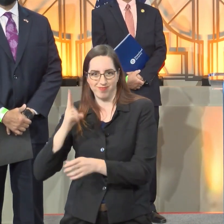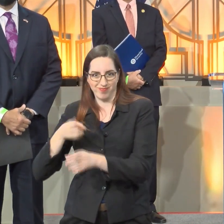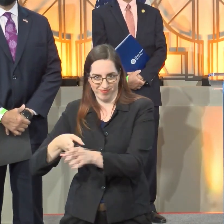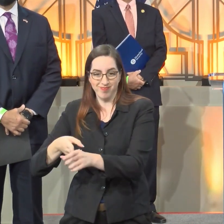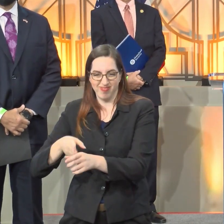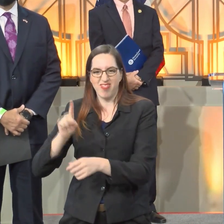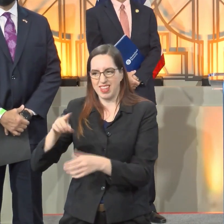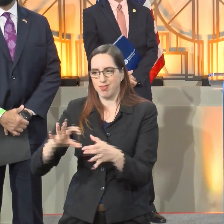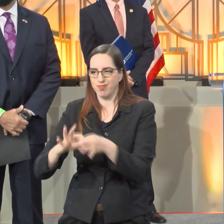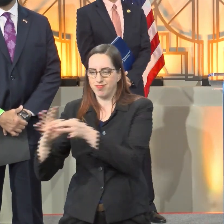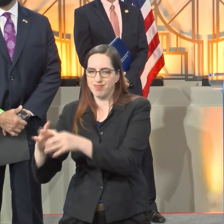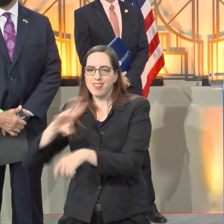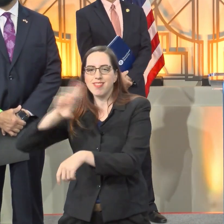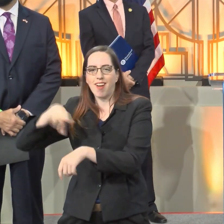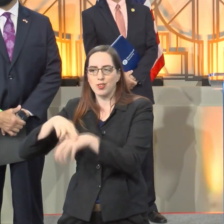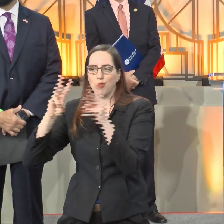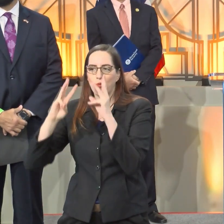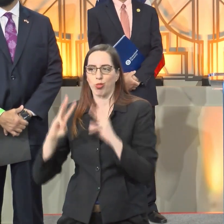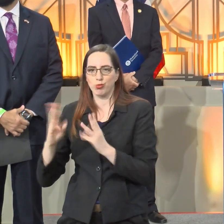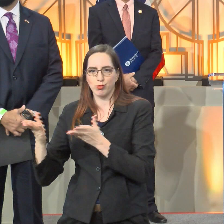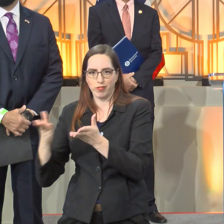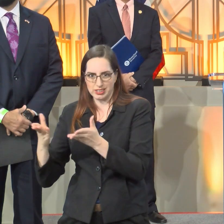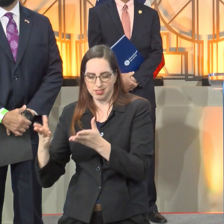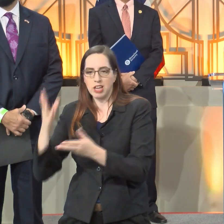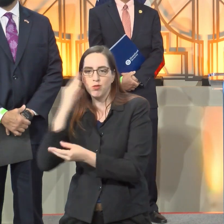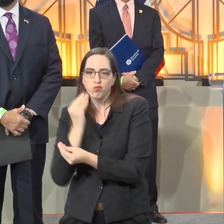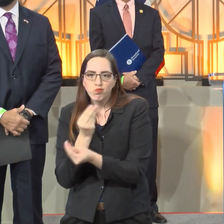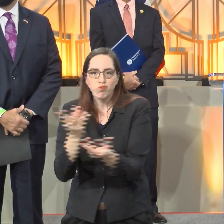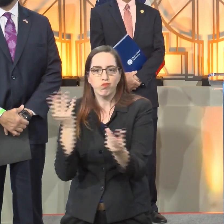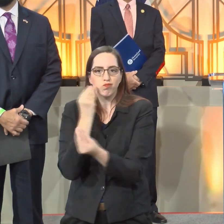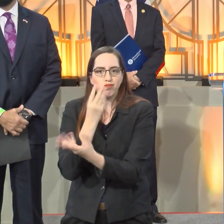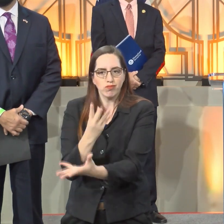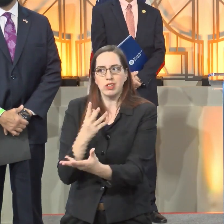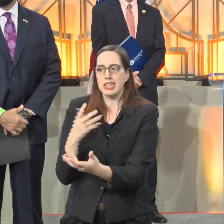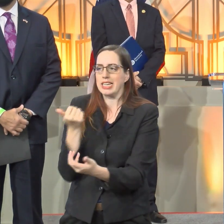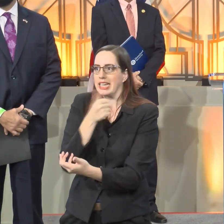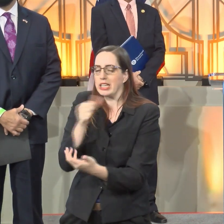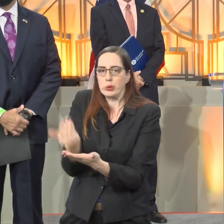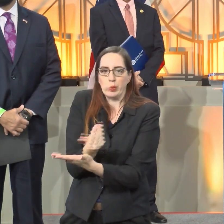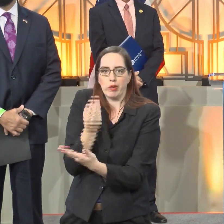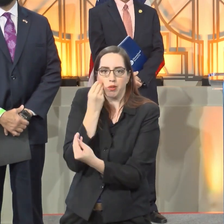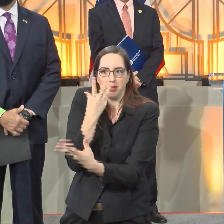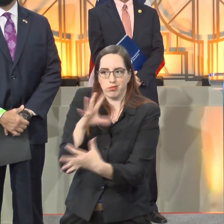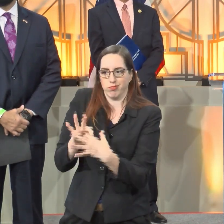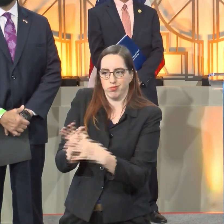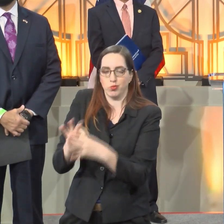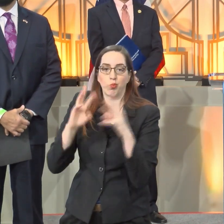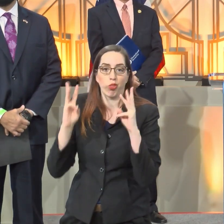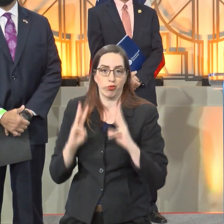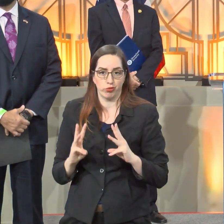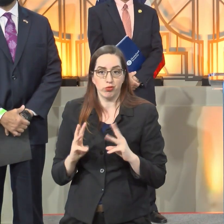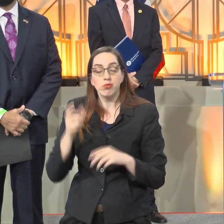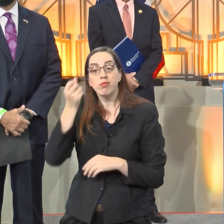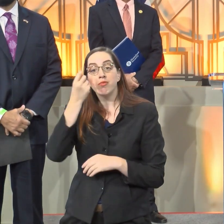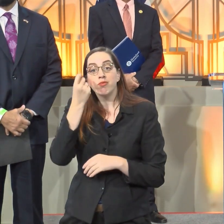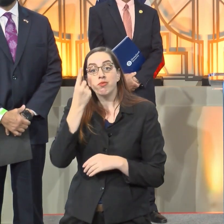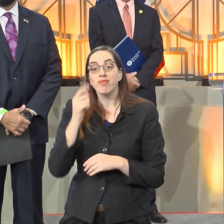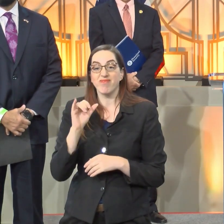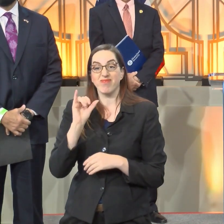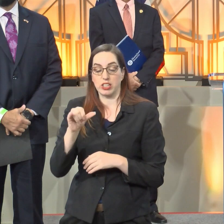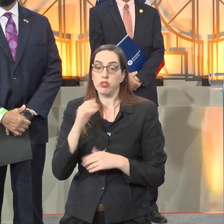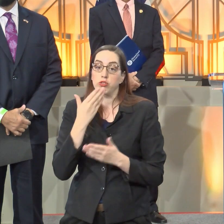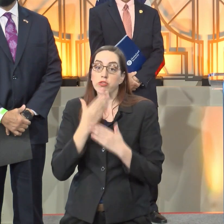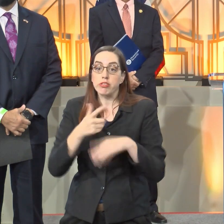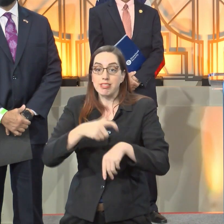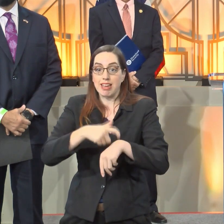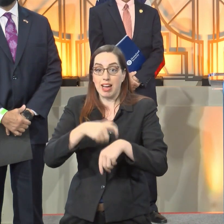with the National Weather Service to bring you the most up-to-date information that we have available regarding the weather. Additionally, this is also a